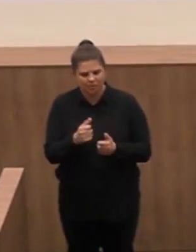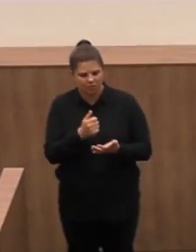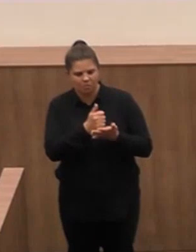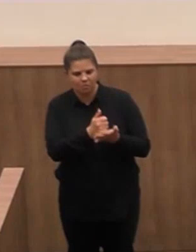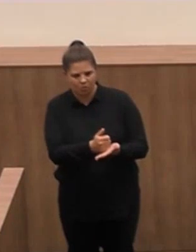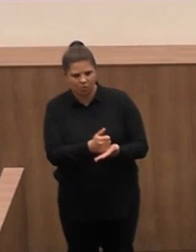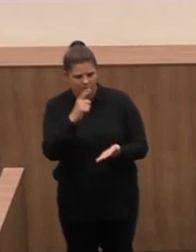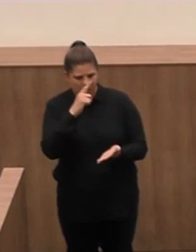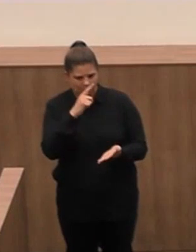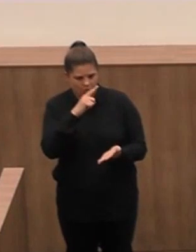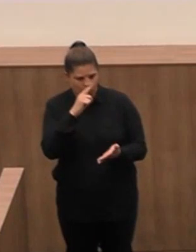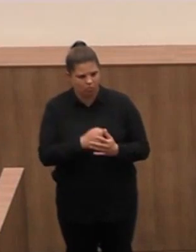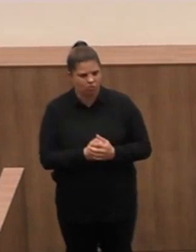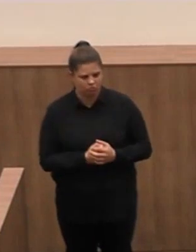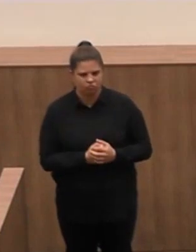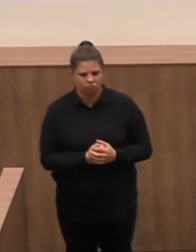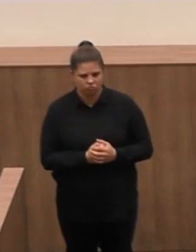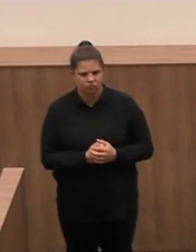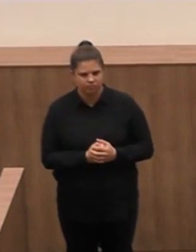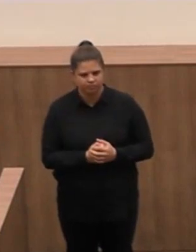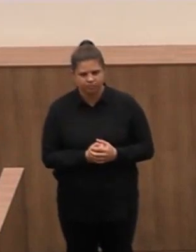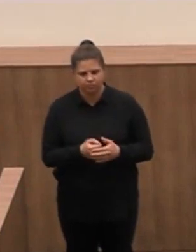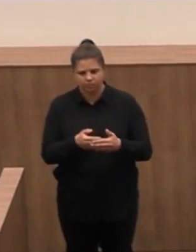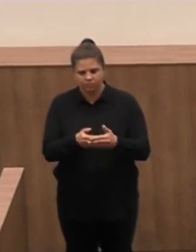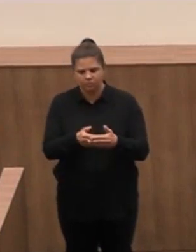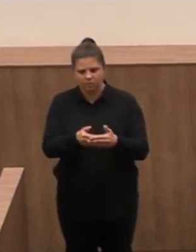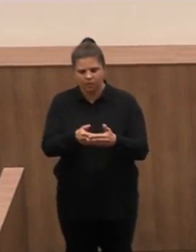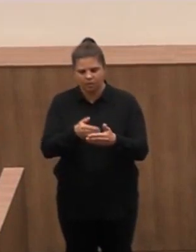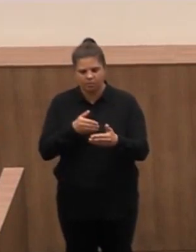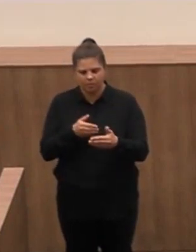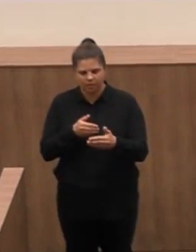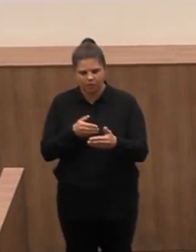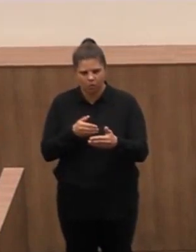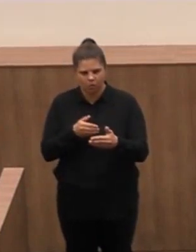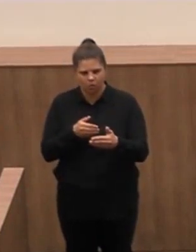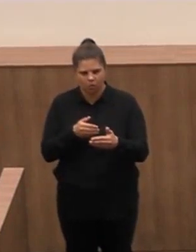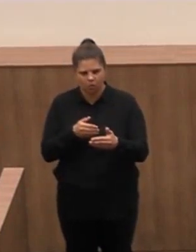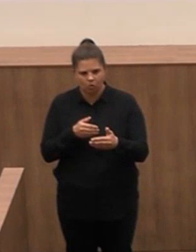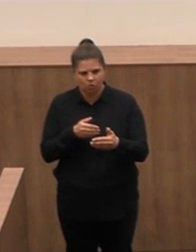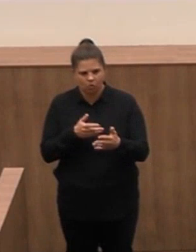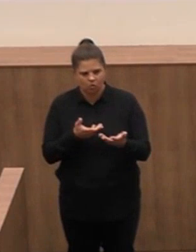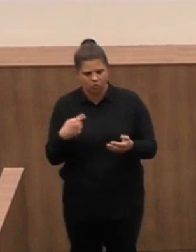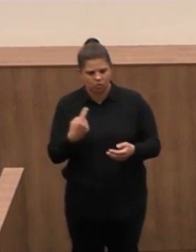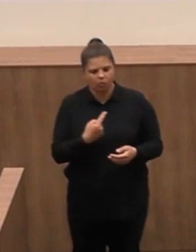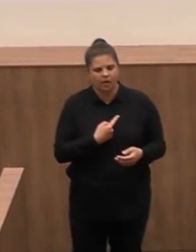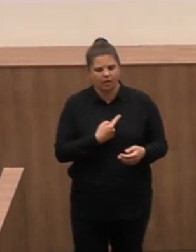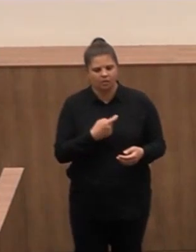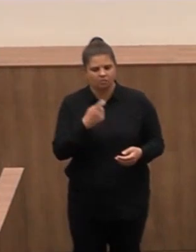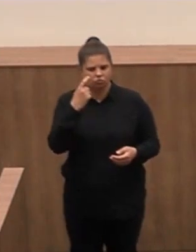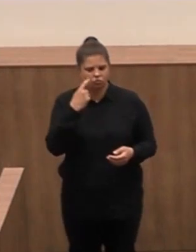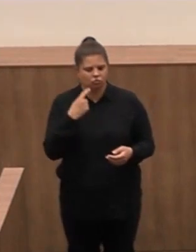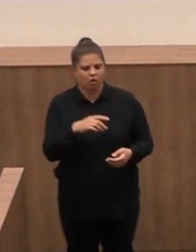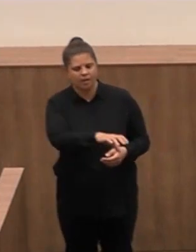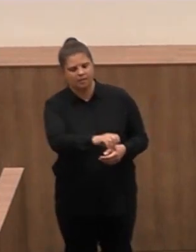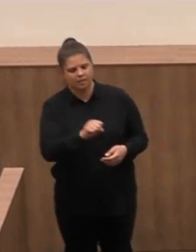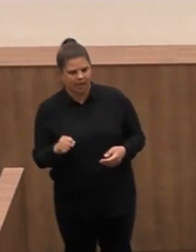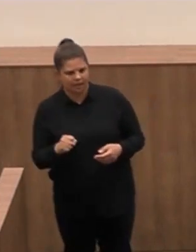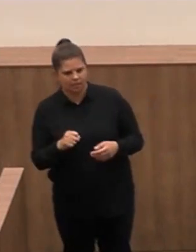whatever decisions they're able to make before we ever remove any of their autonomy to make those decisions. So there's